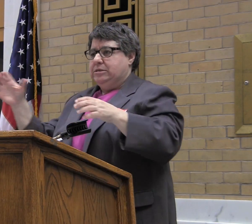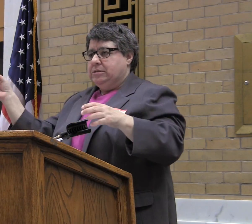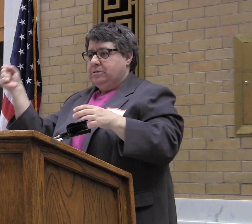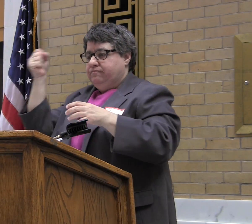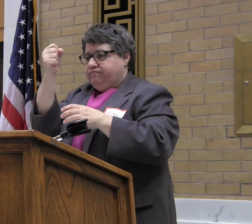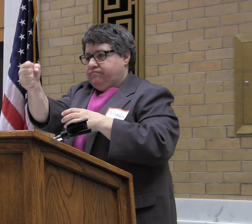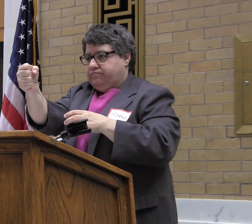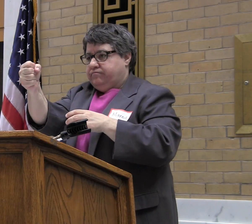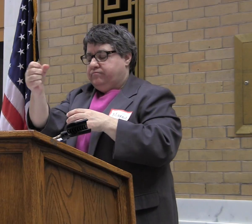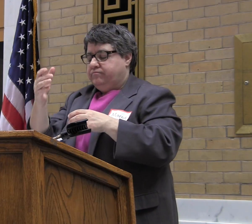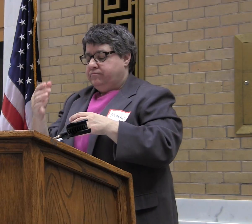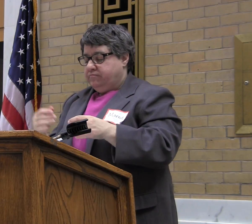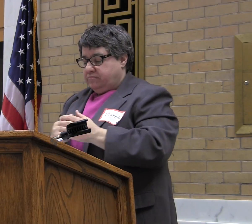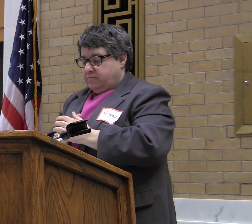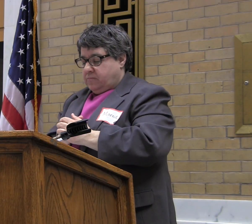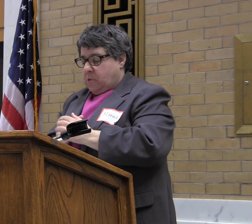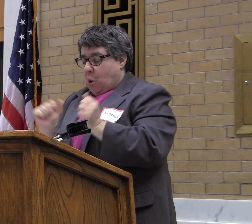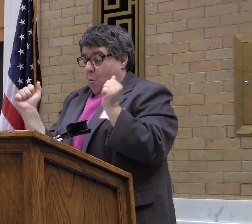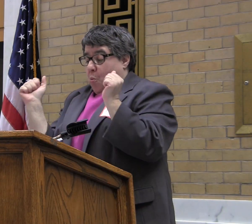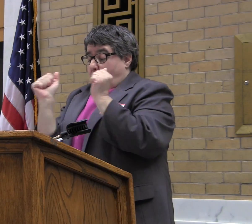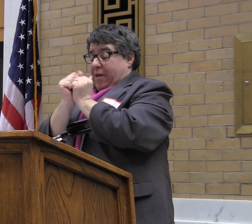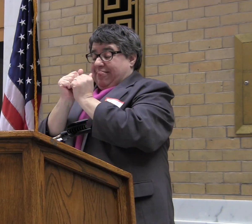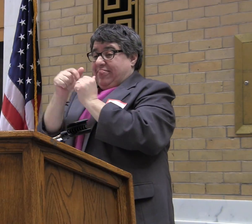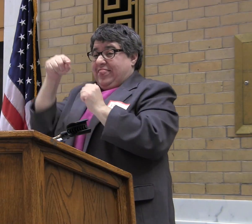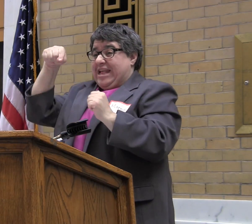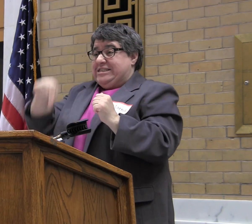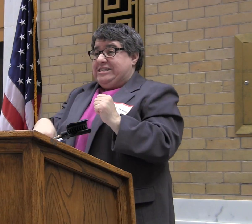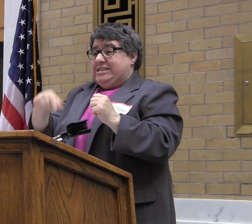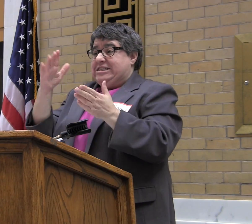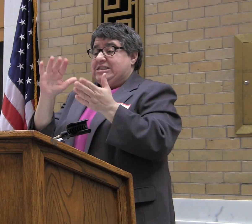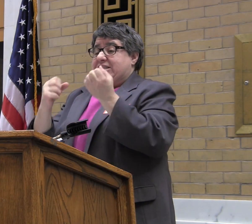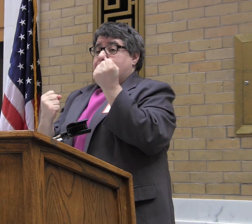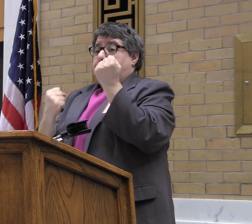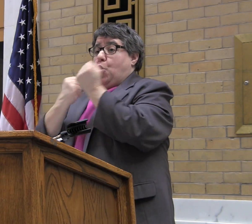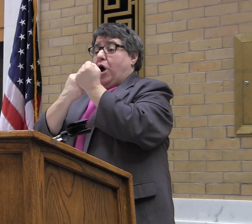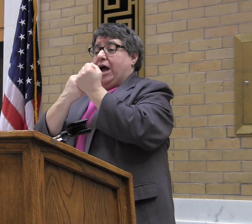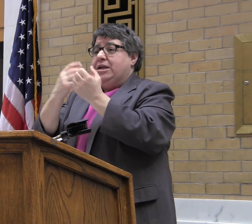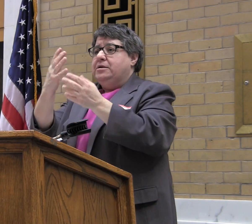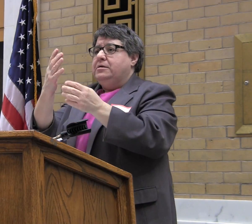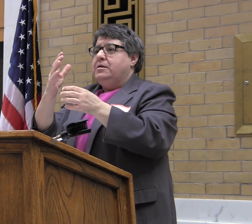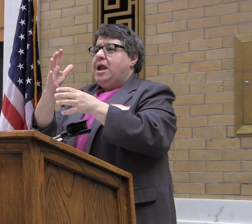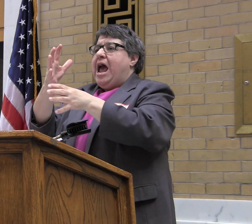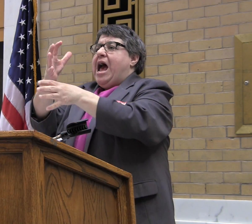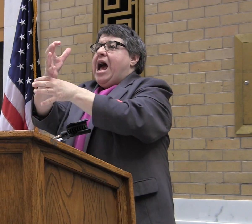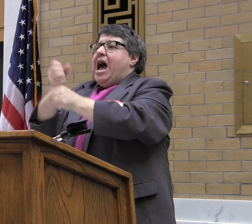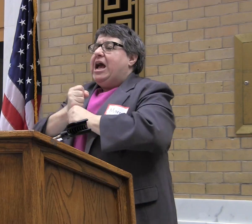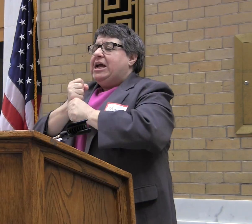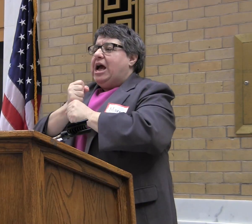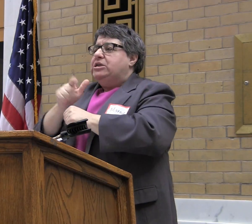interpreters for psychiatric appointments when we needed them. This type of